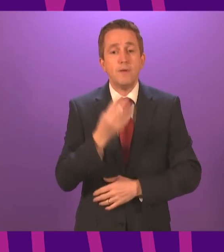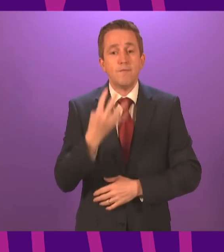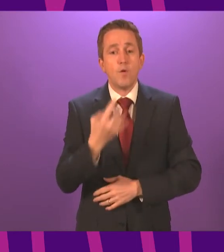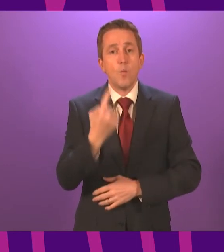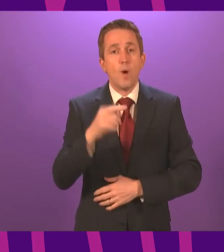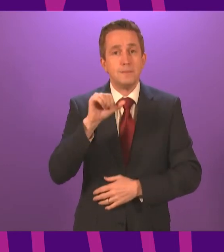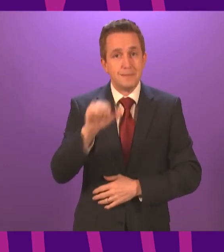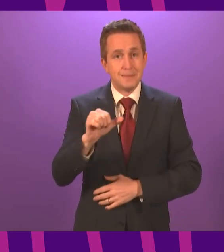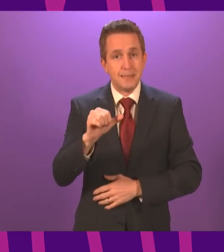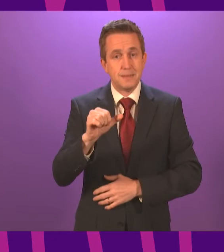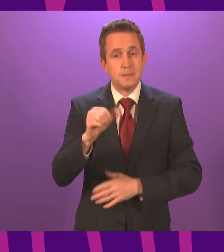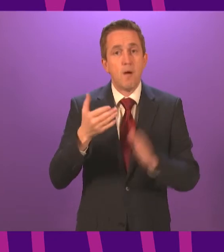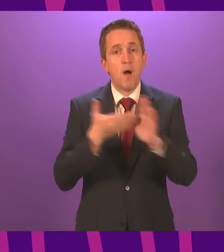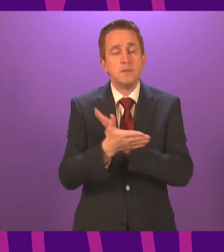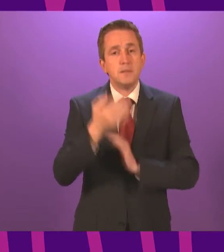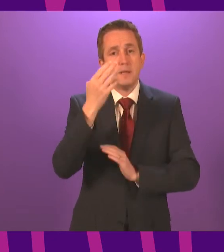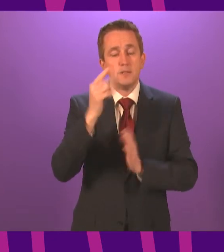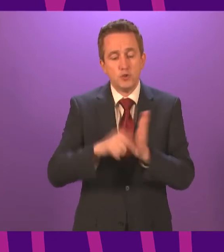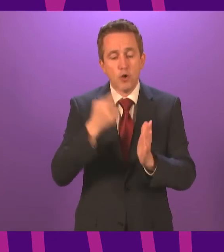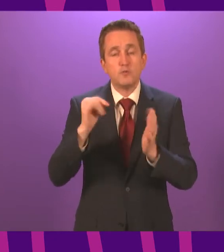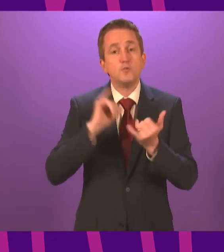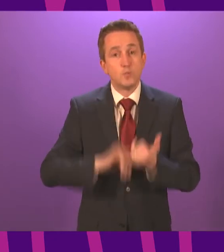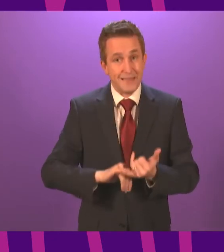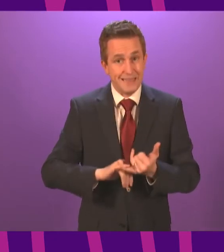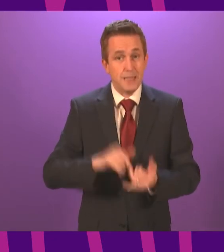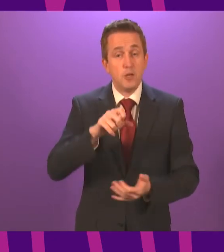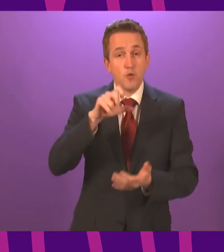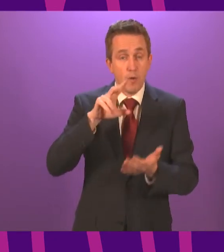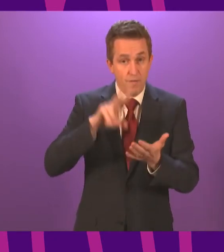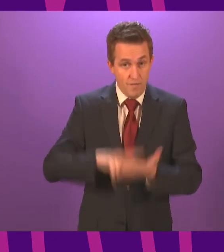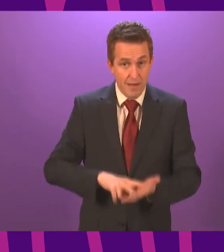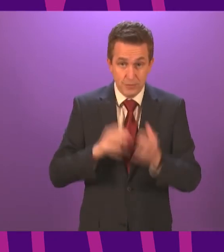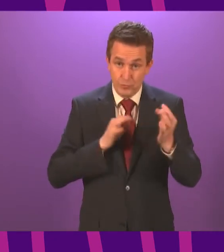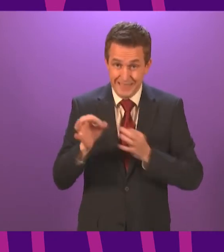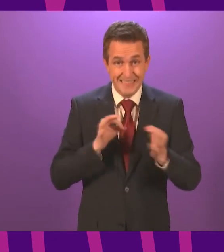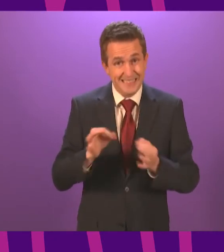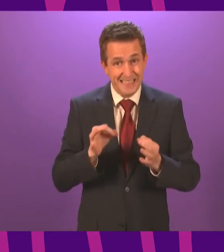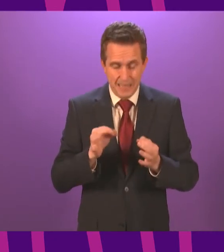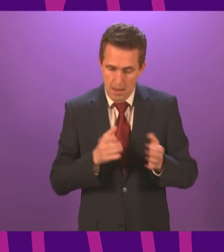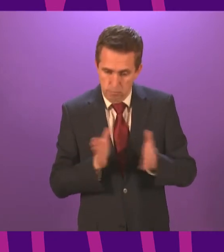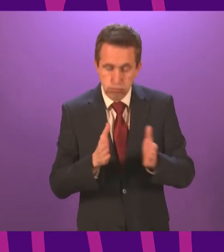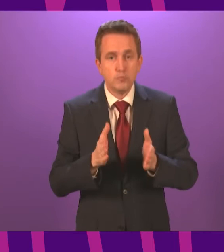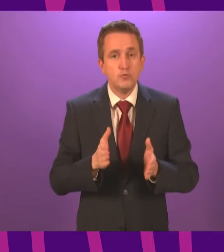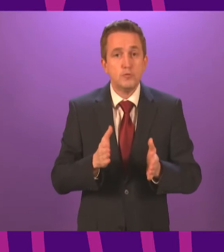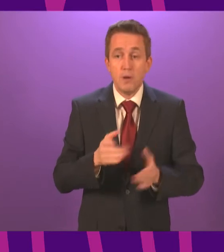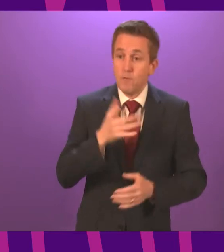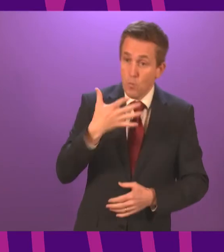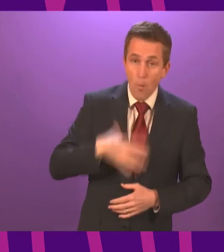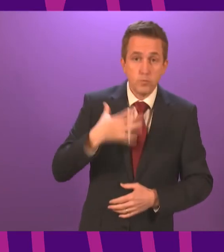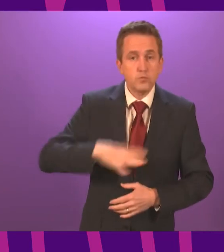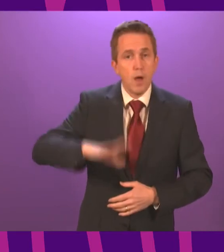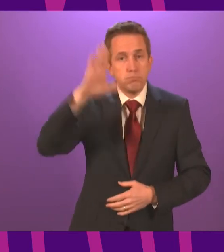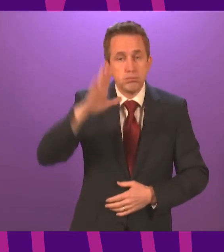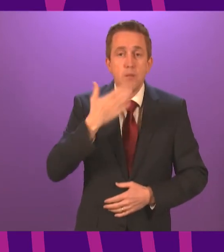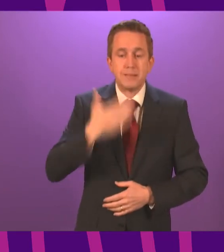23416 in the name of John Swinney on Coronavirus Scotland's strategic approach. I would invite all members who wish to contribute to press their request to speak